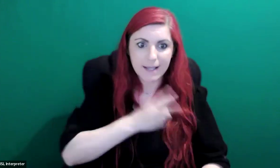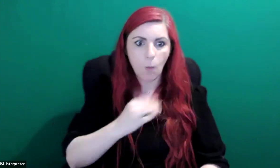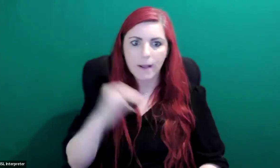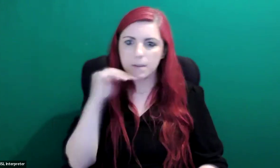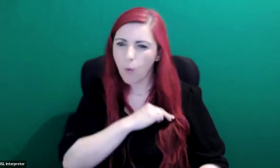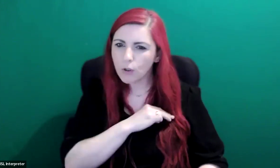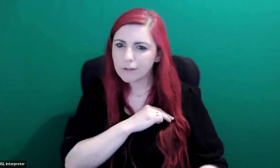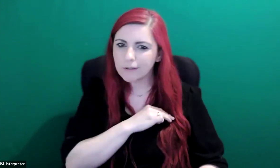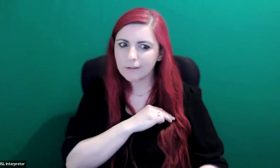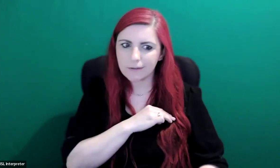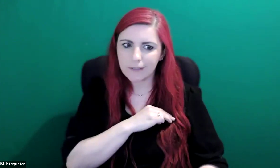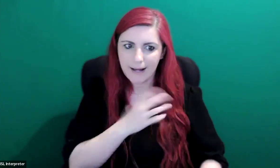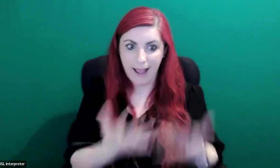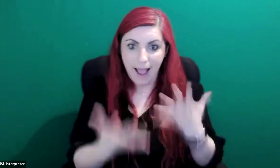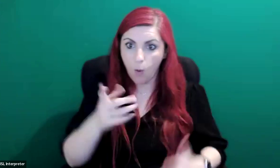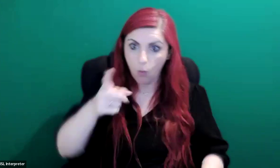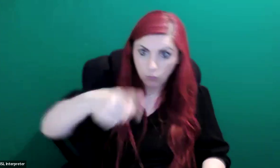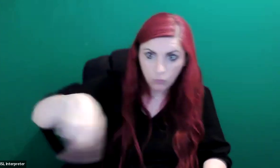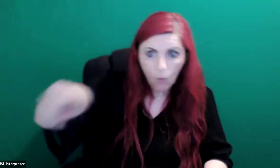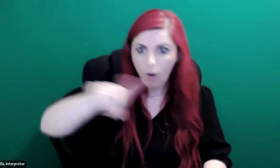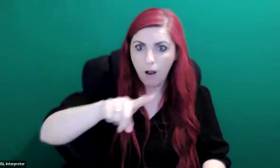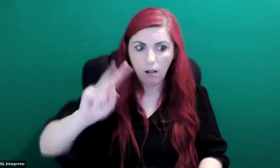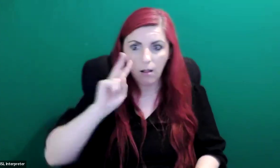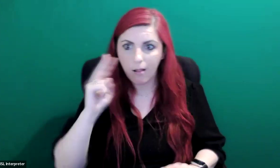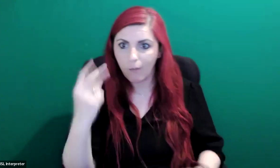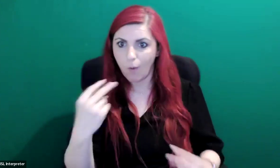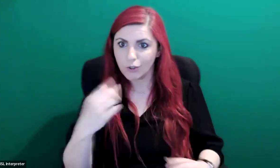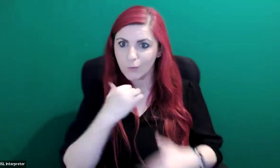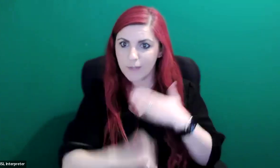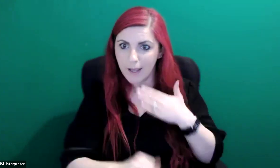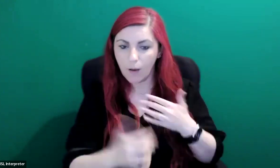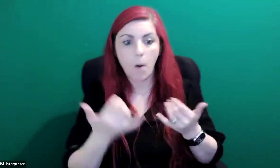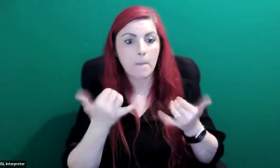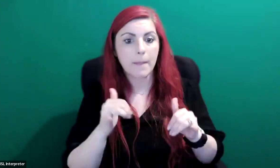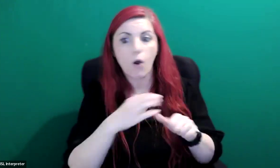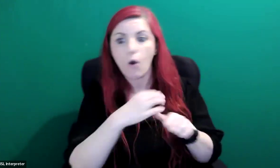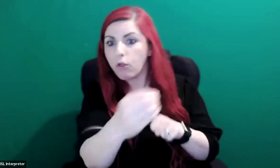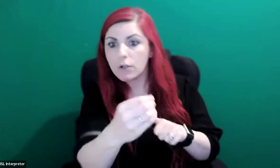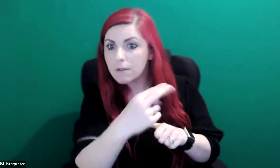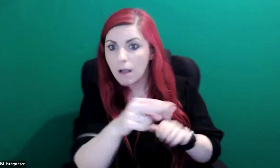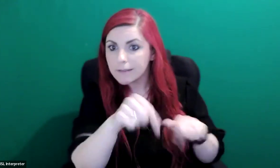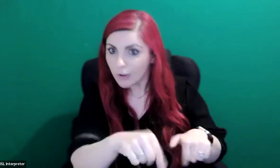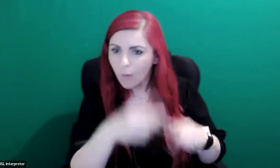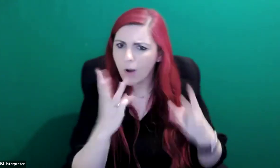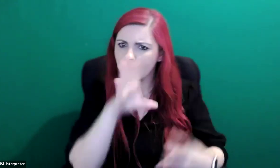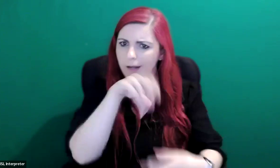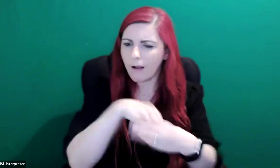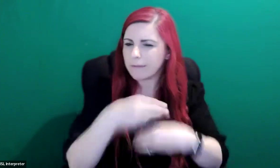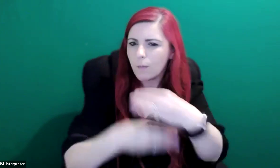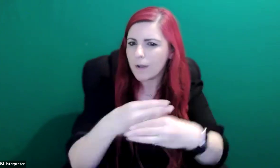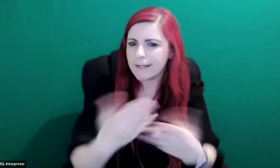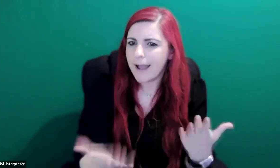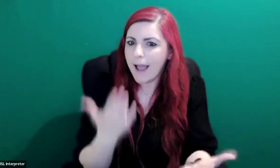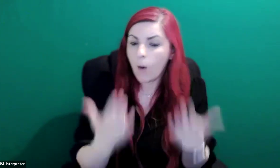how everyone who's here and many people who are not here but may want to take part in that process to